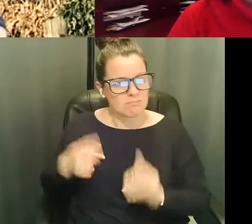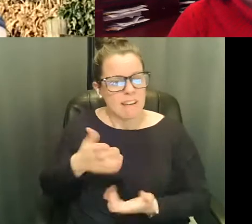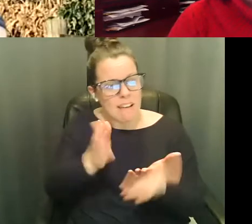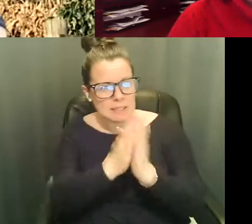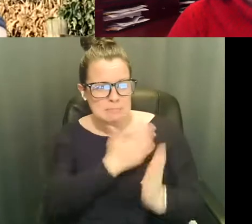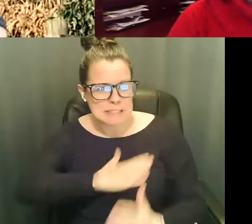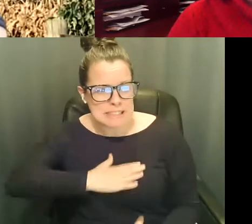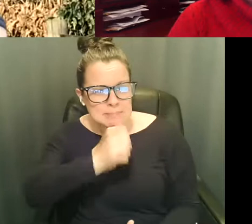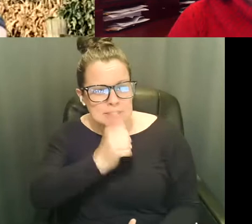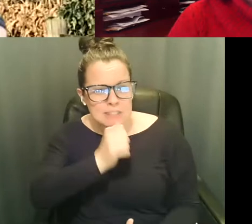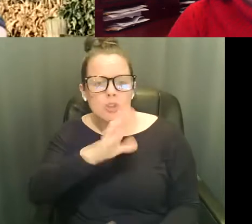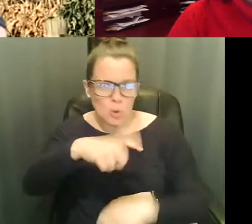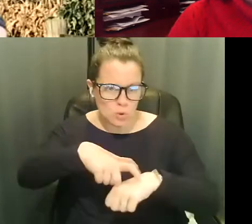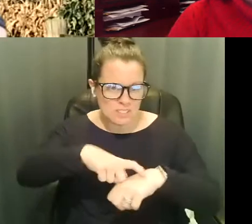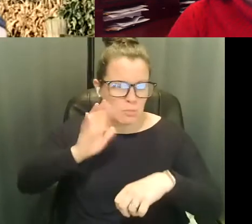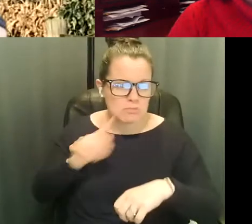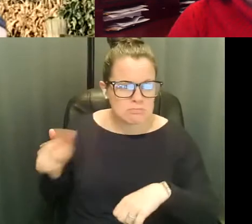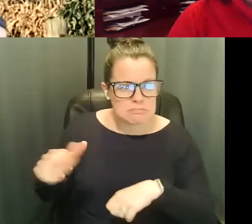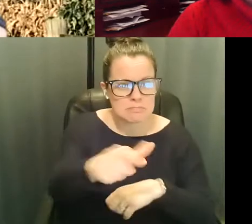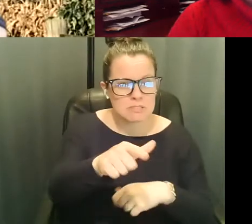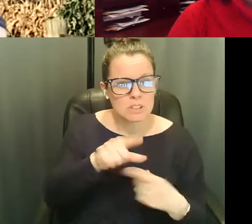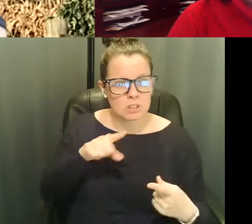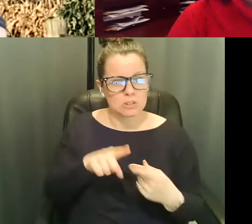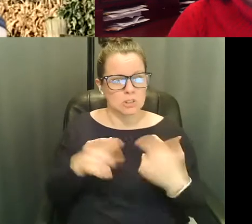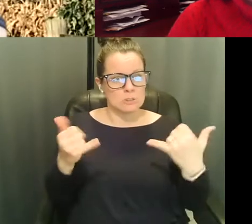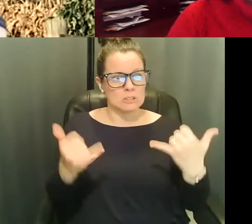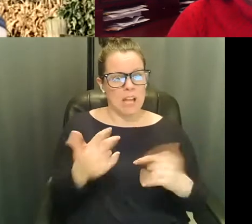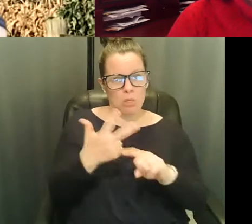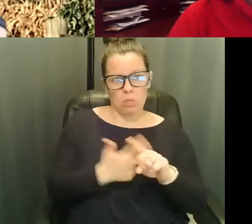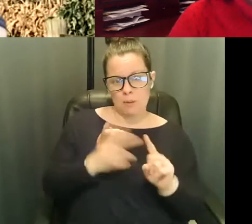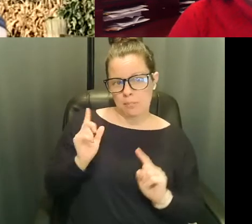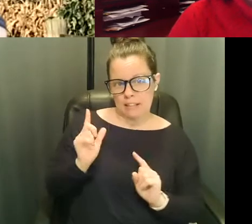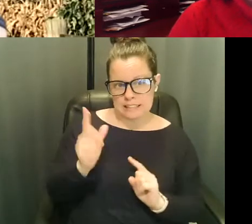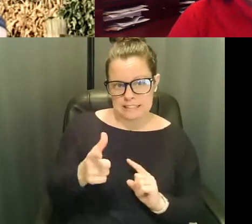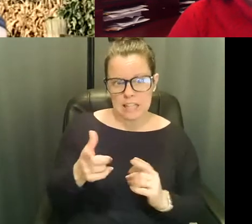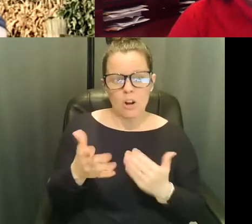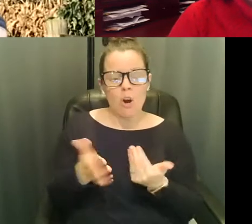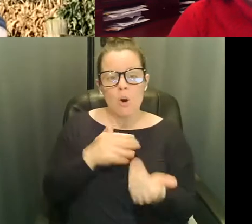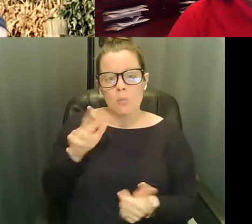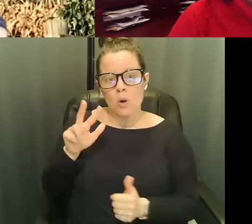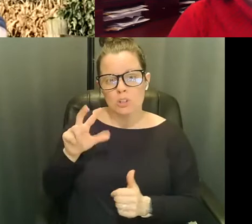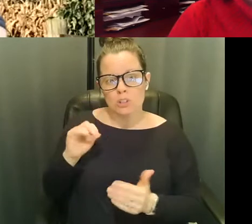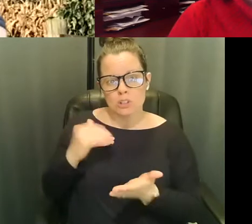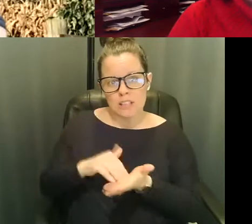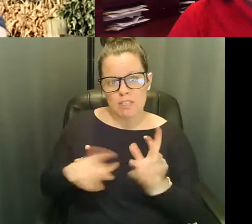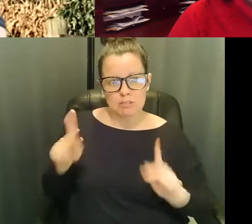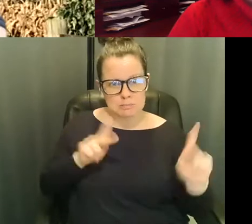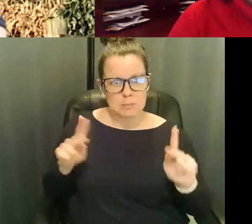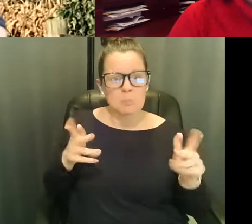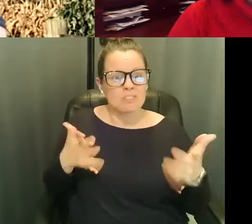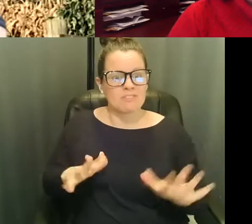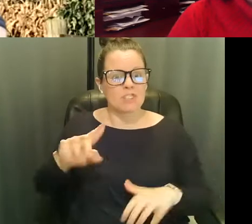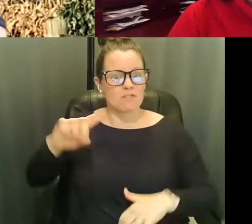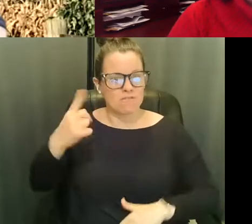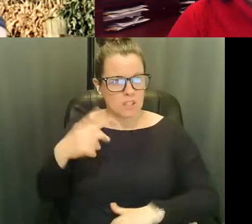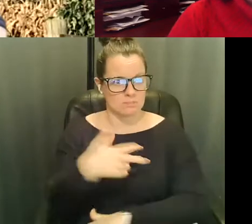will come. Flash forward about 3 months later, and almost 30,000 people have gotten their first dose,